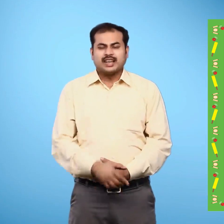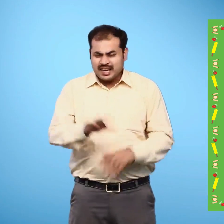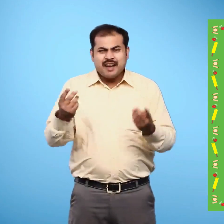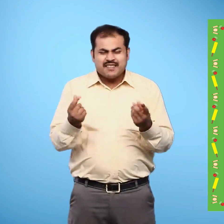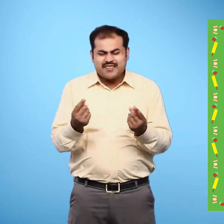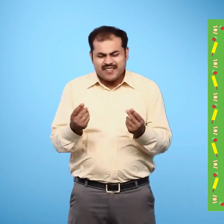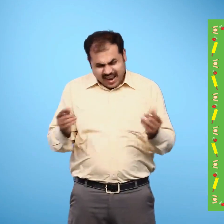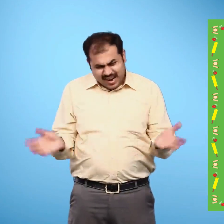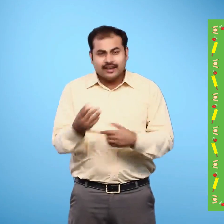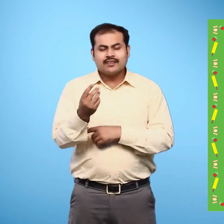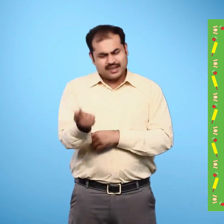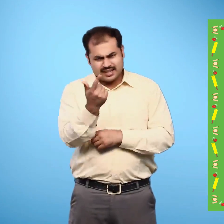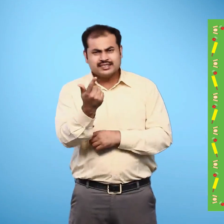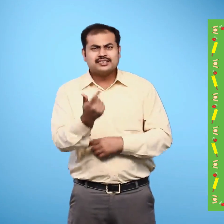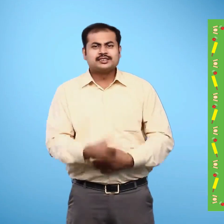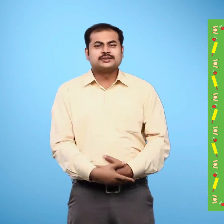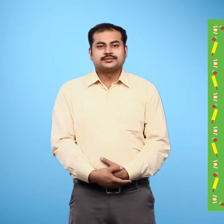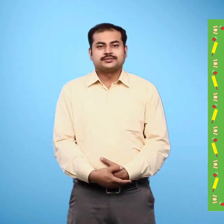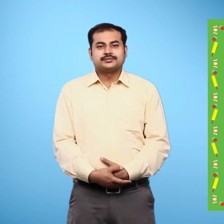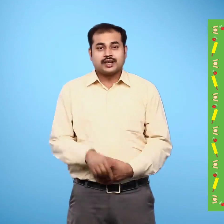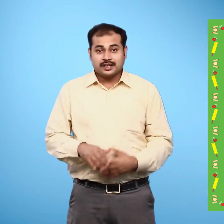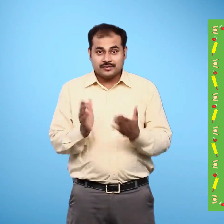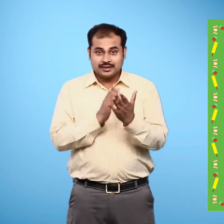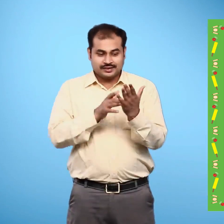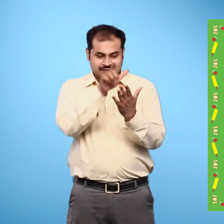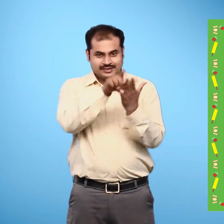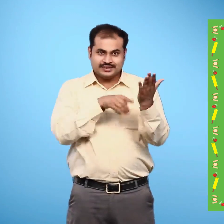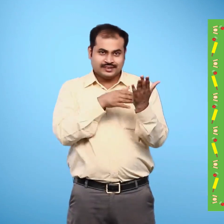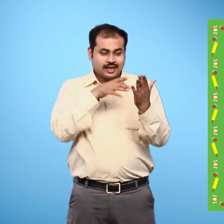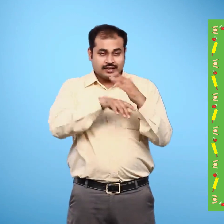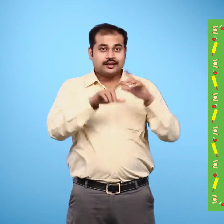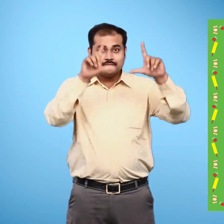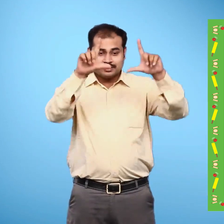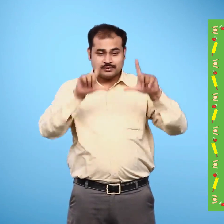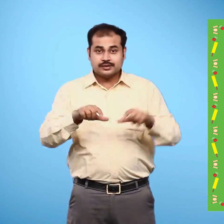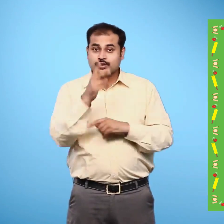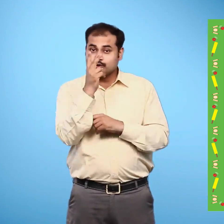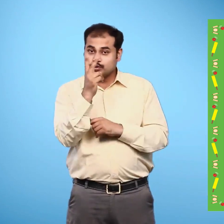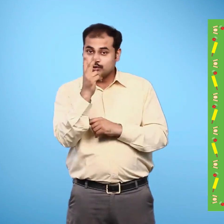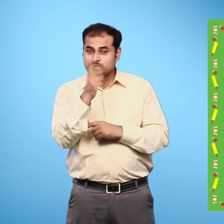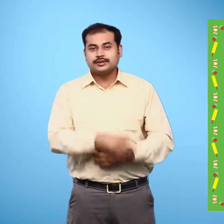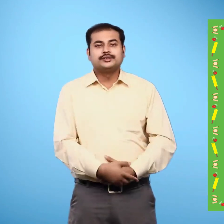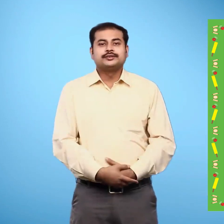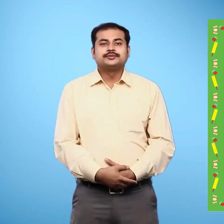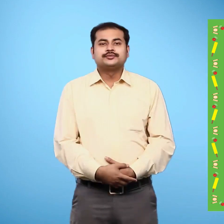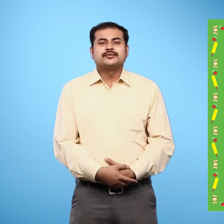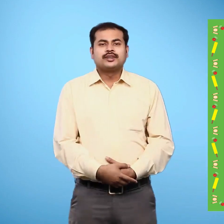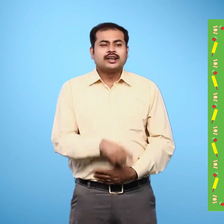Hurry up! Be quick! In this page, there are 2 pictures with